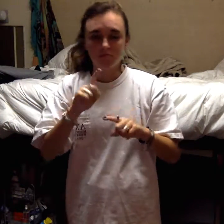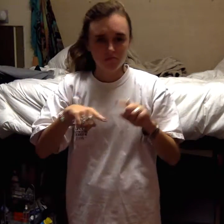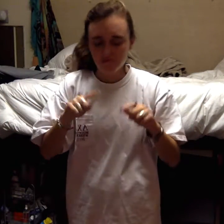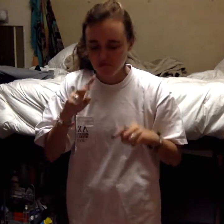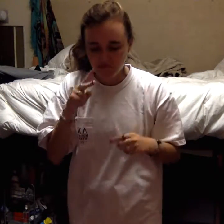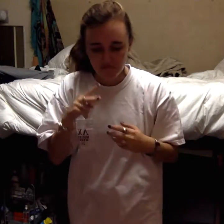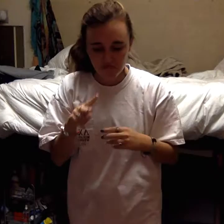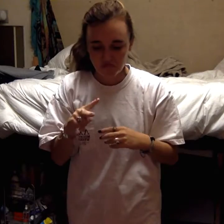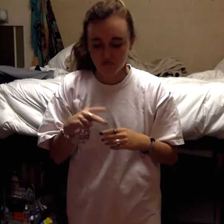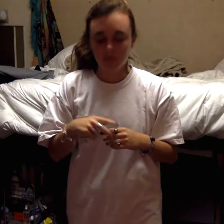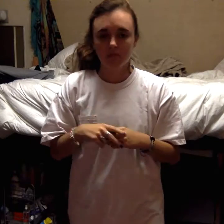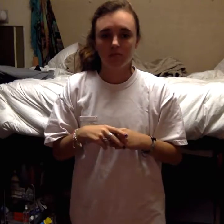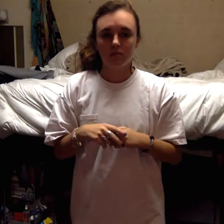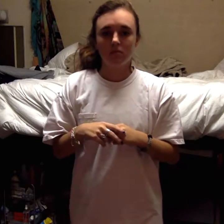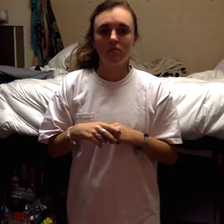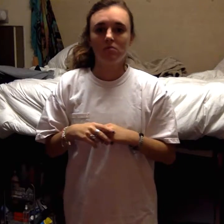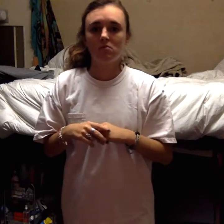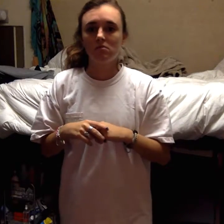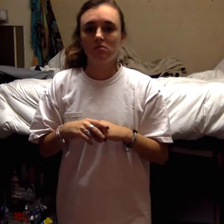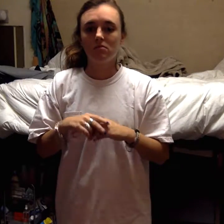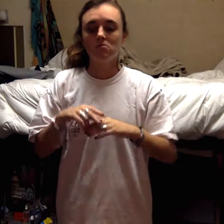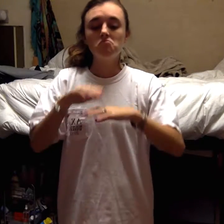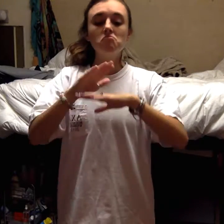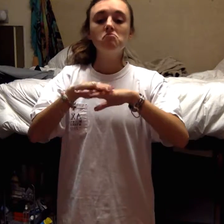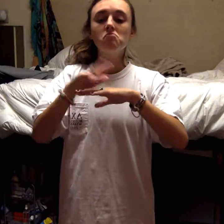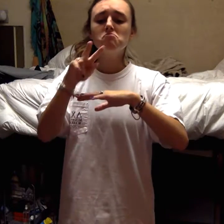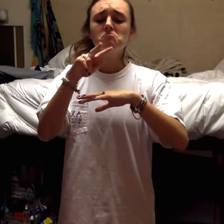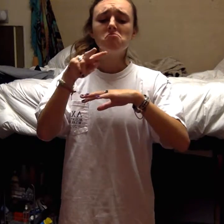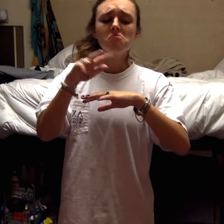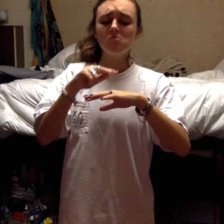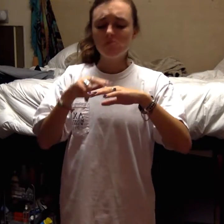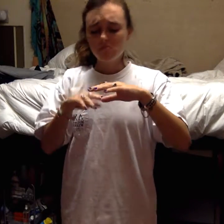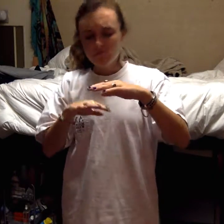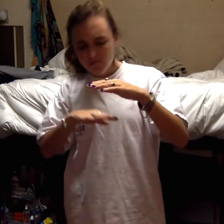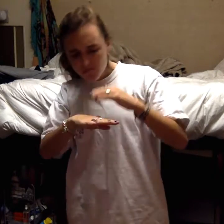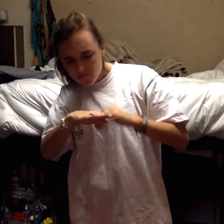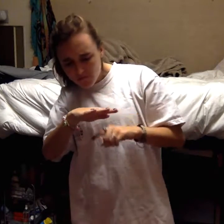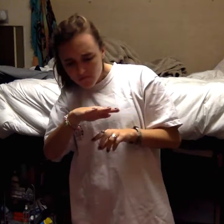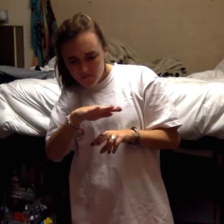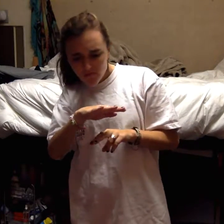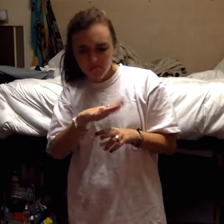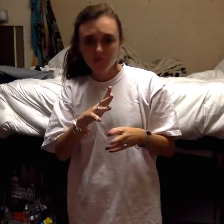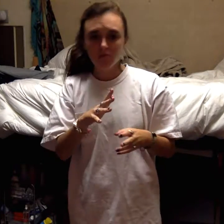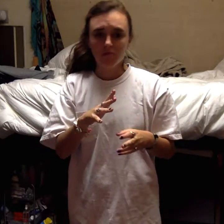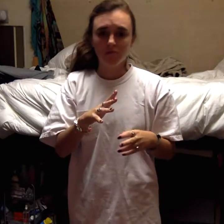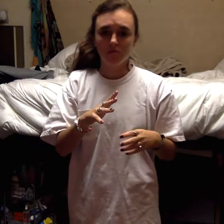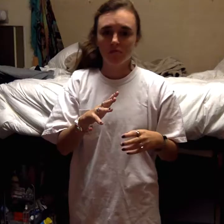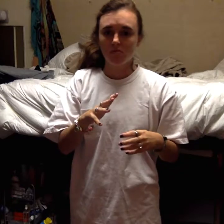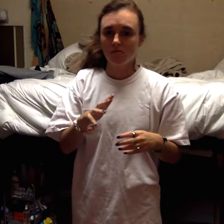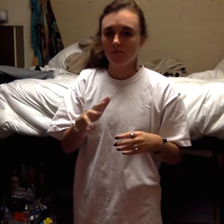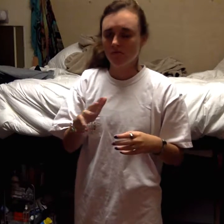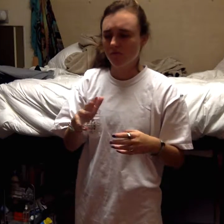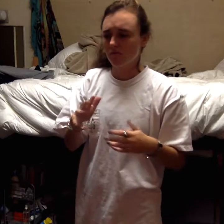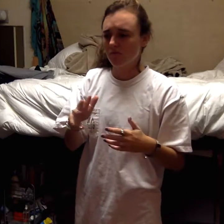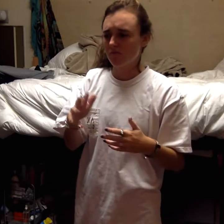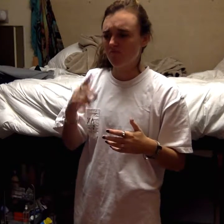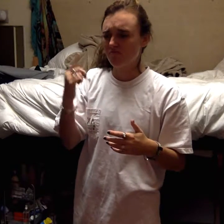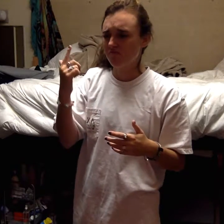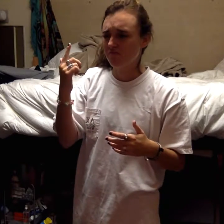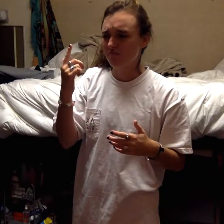you're not going to look for a top or a bottom. It's the only one that people sometimes find confusing to draw because they don't understand why you don't see the top or the